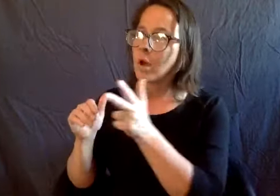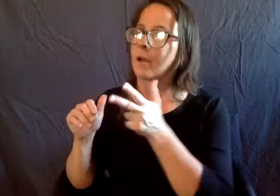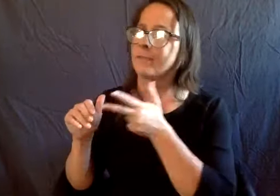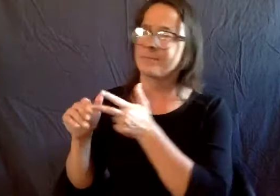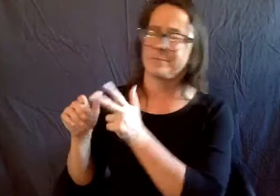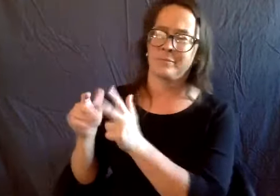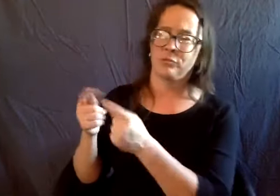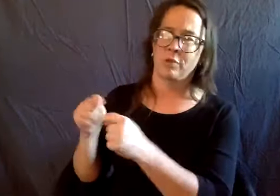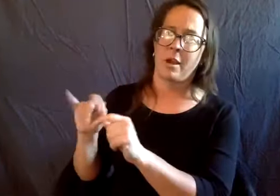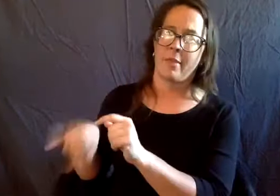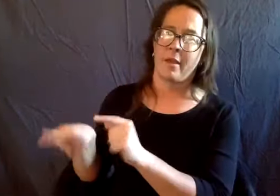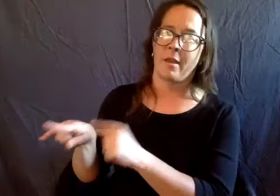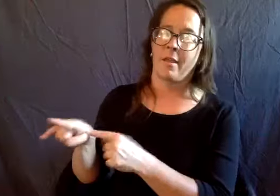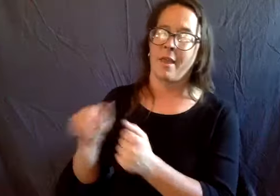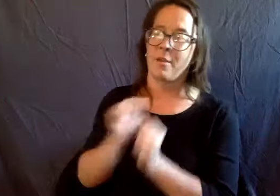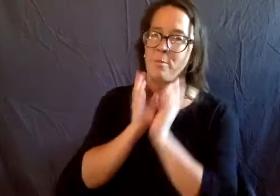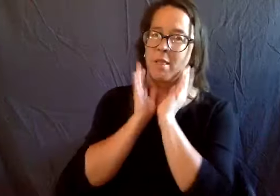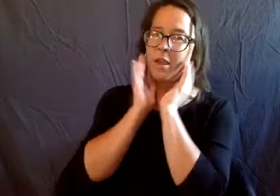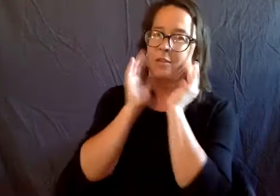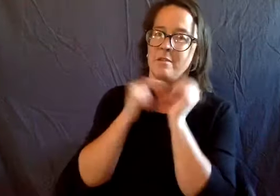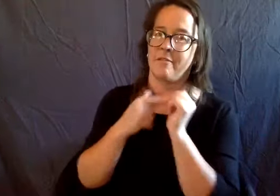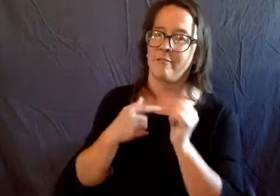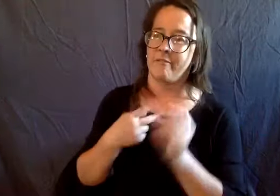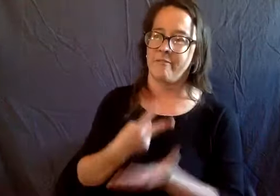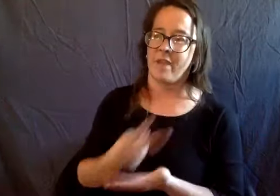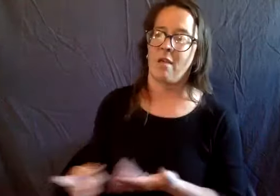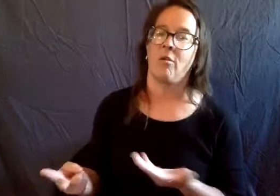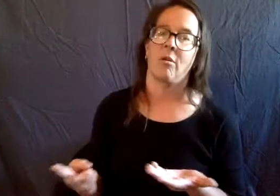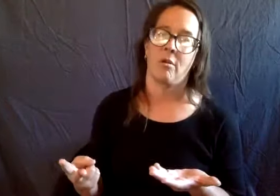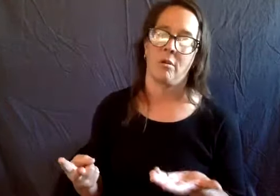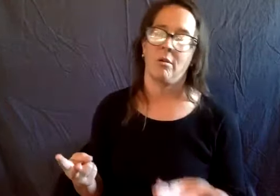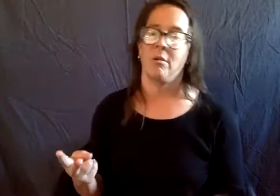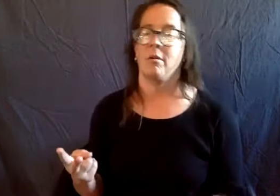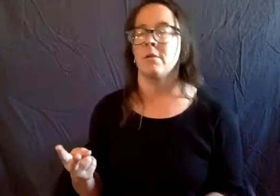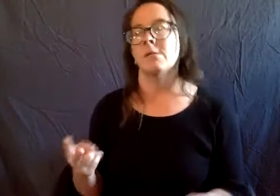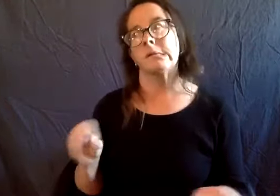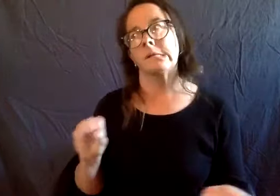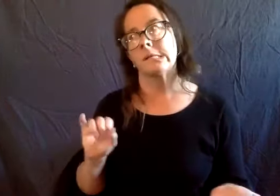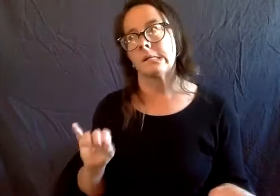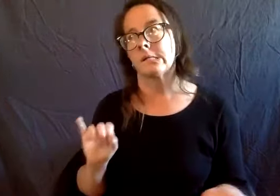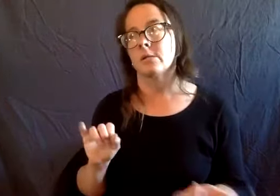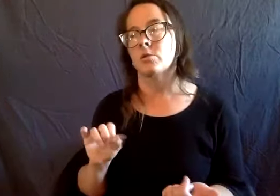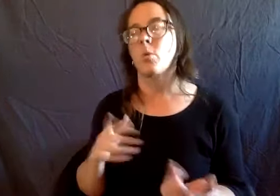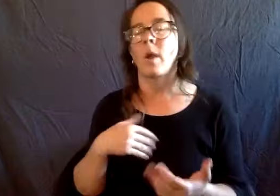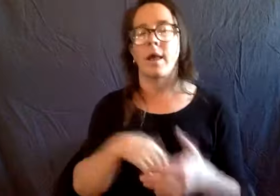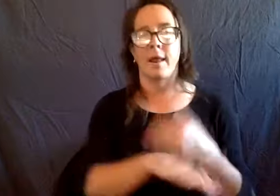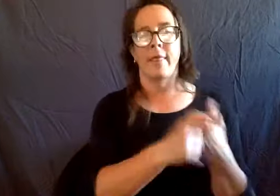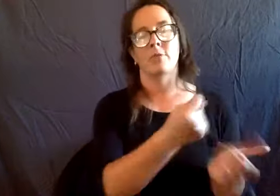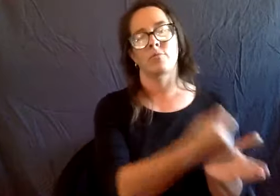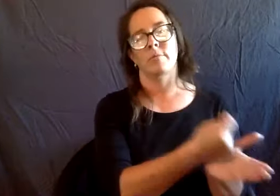I stopped trying because I didn't like the humiliation of the failure of not being able to quit. So when I got into